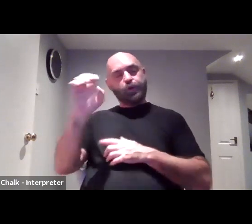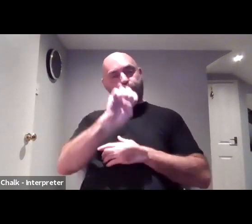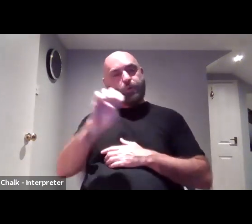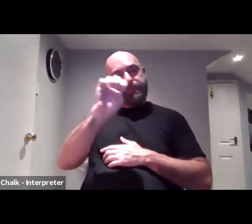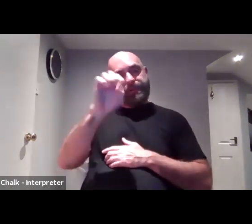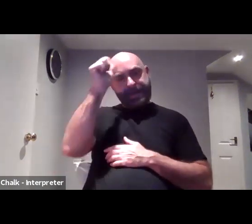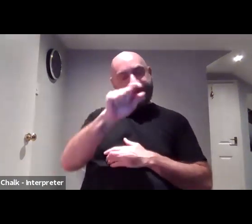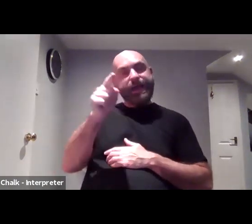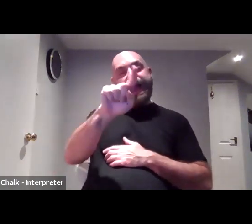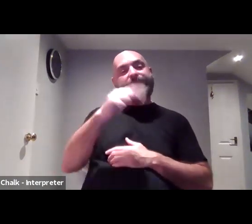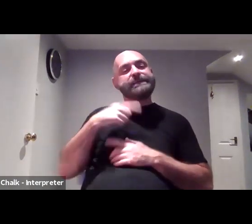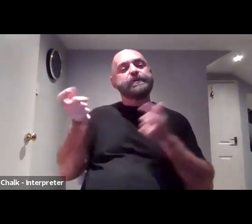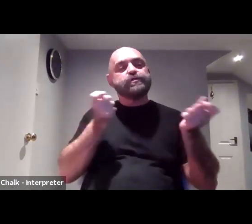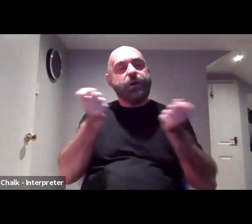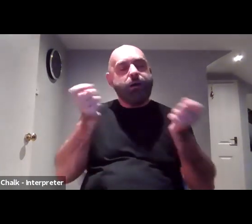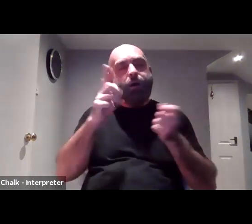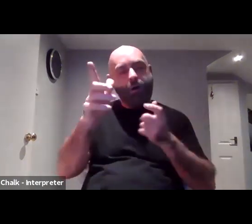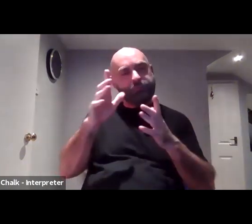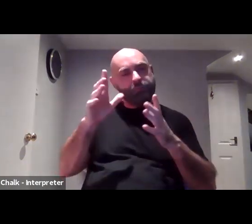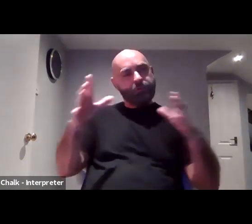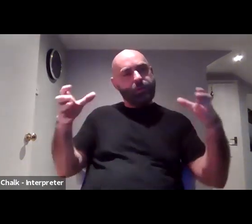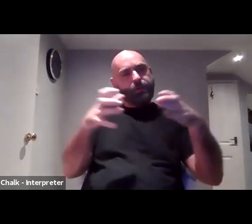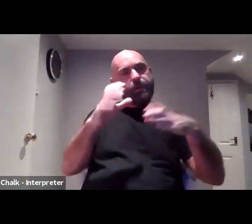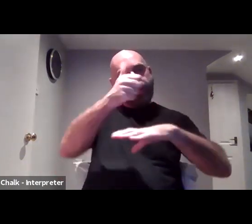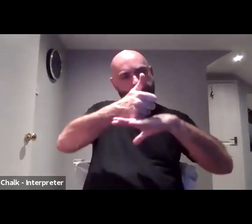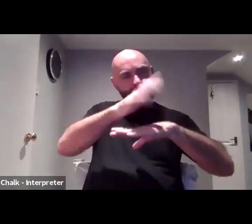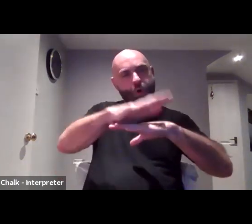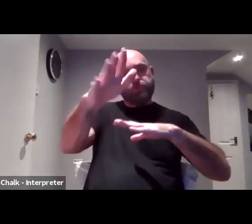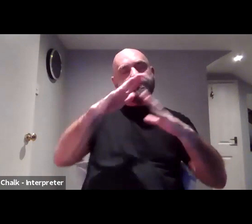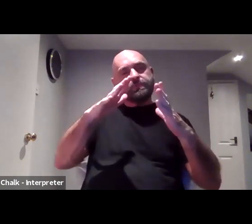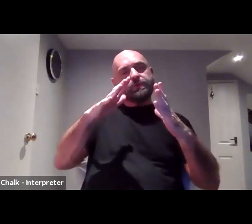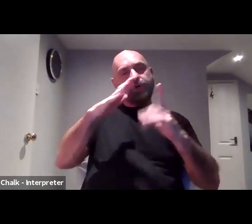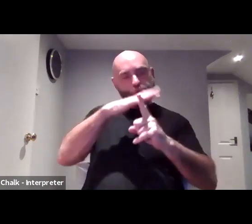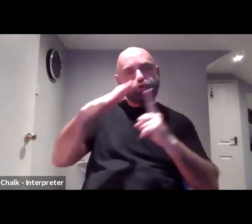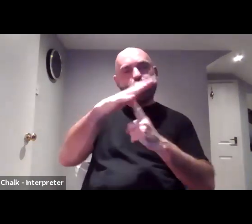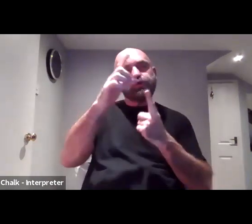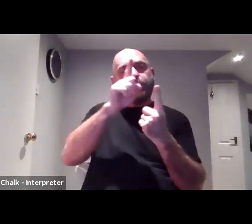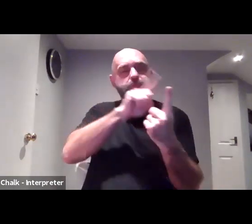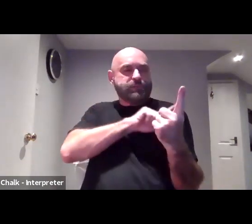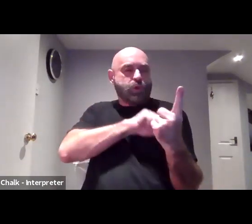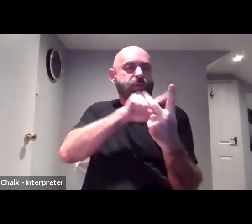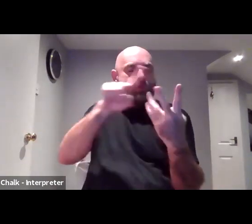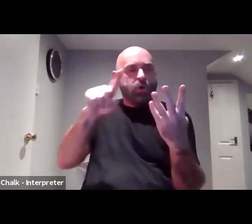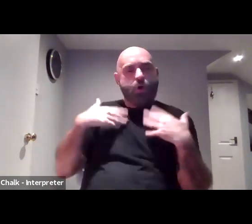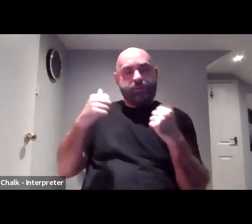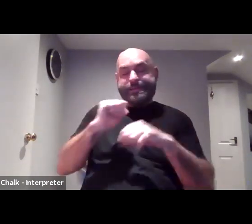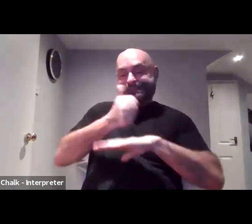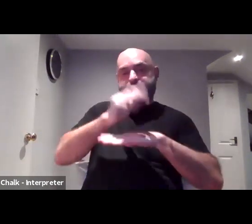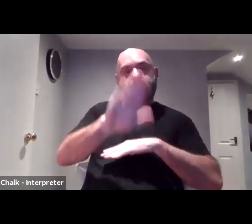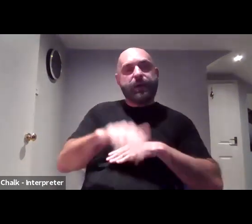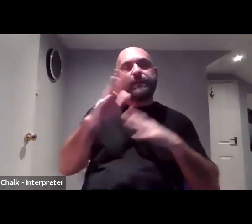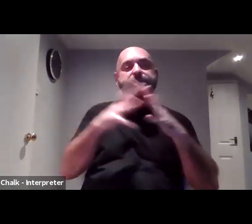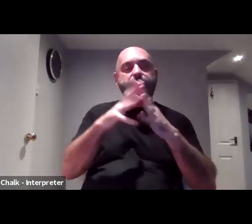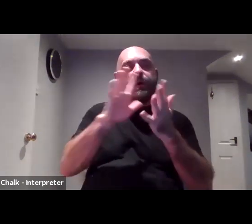and the chair of the Commission on Social Determinants of Health set up by the World Health Organization